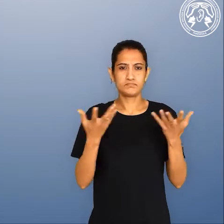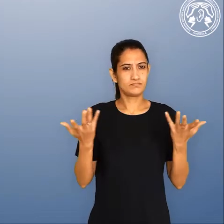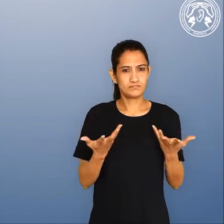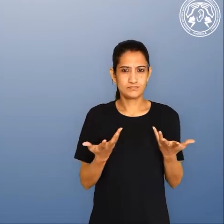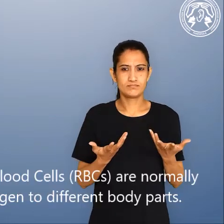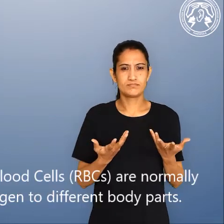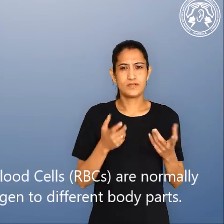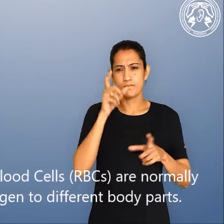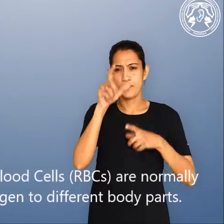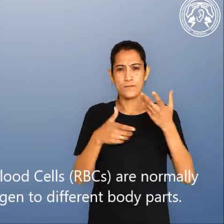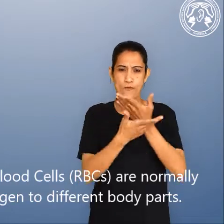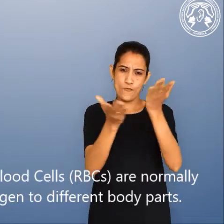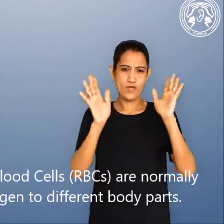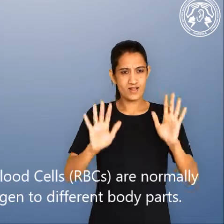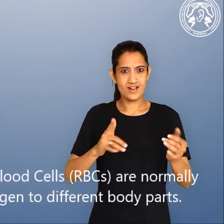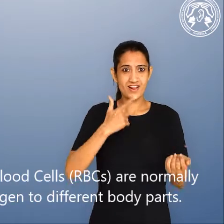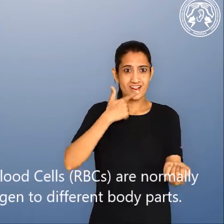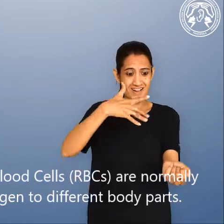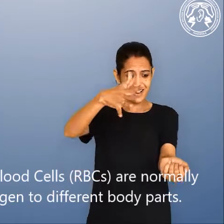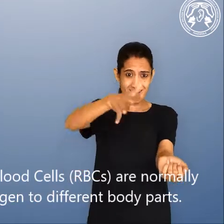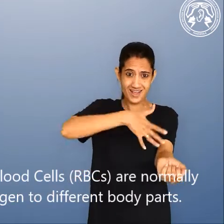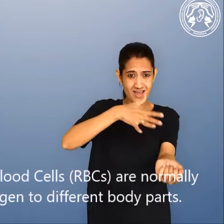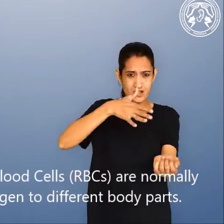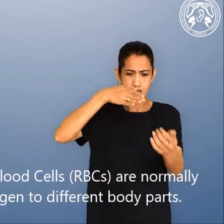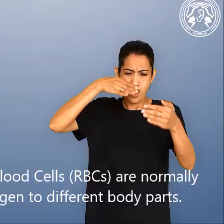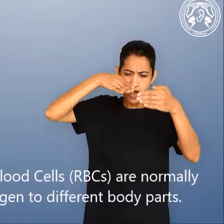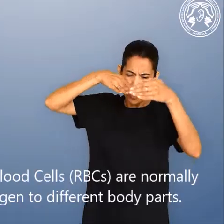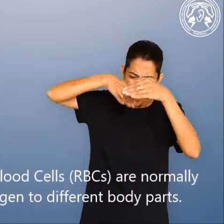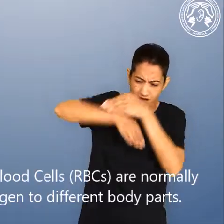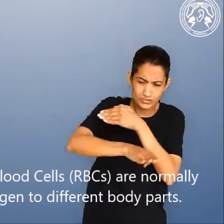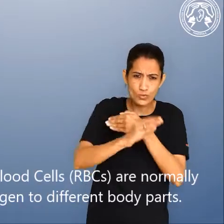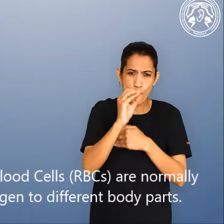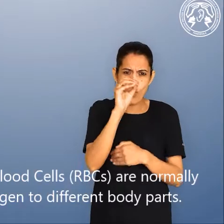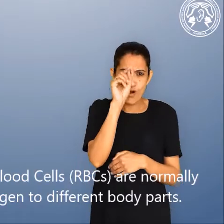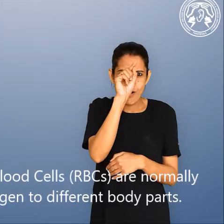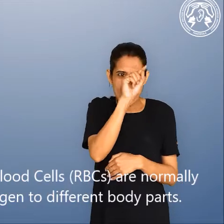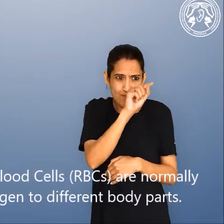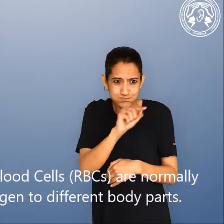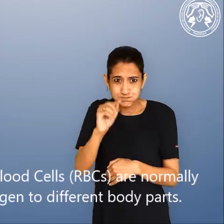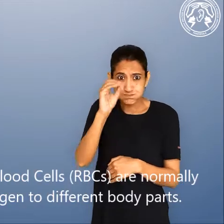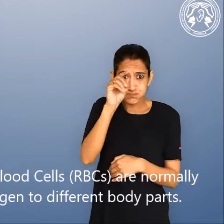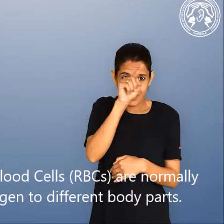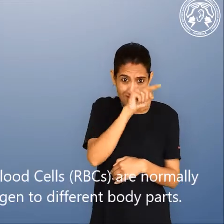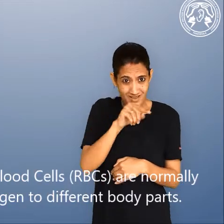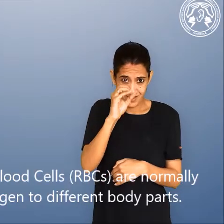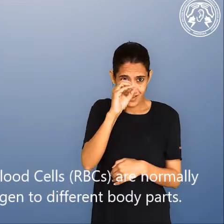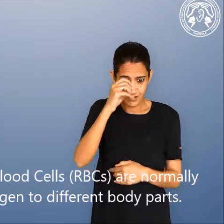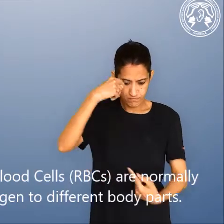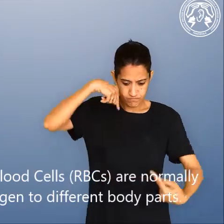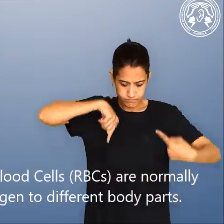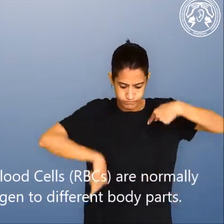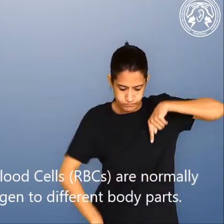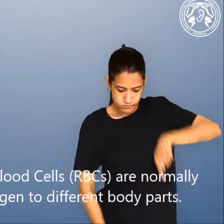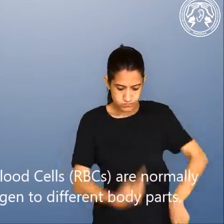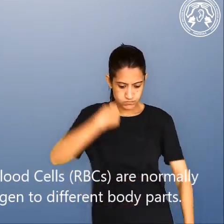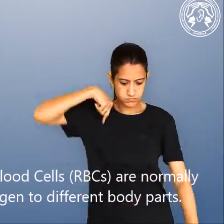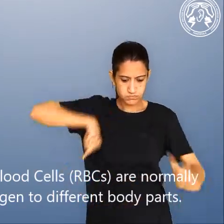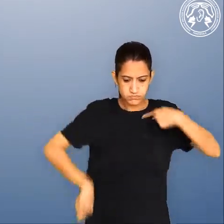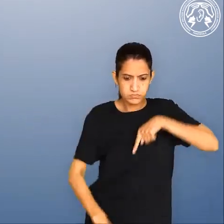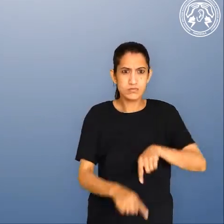disease. As we know, the red blood cells are normally round and carry oxygen to